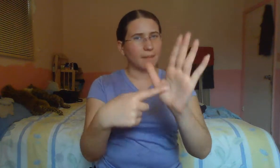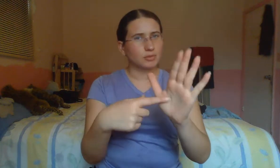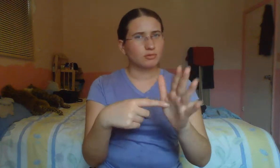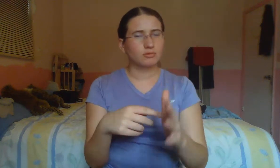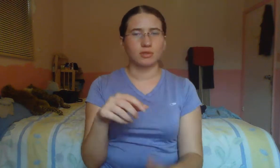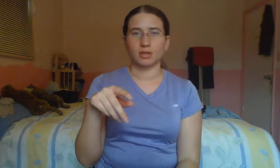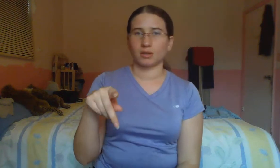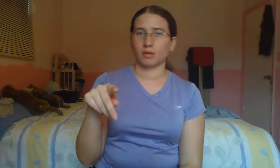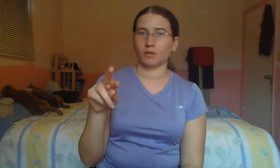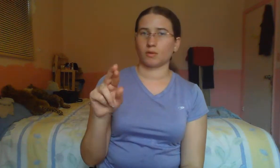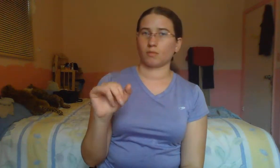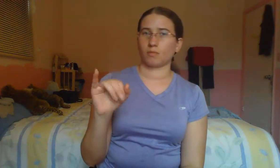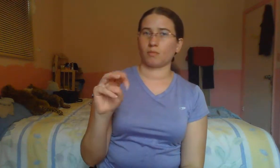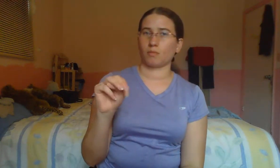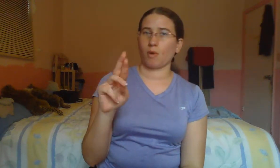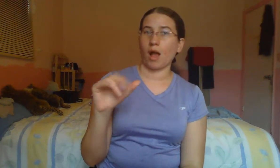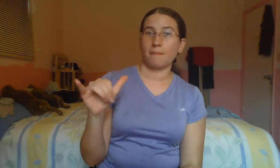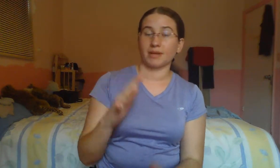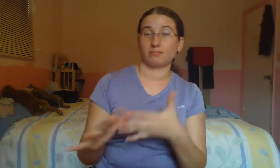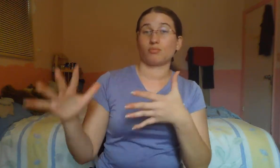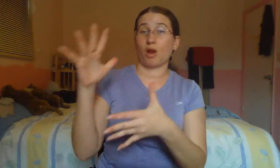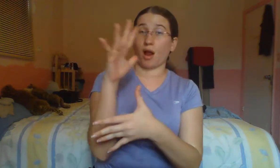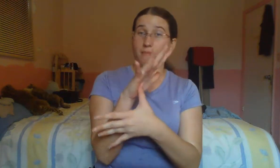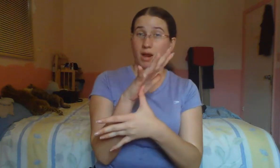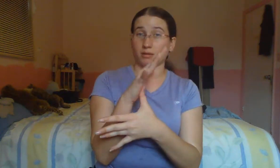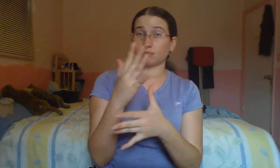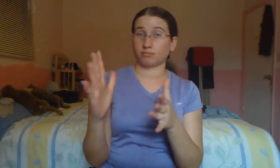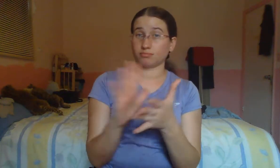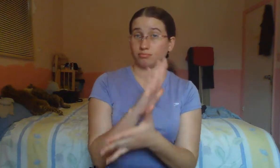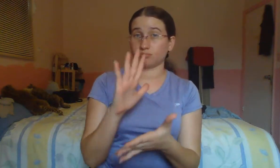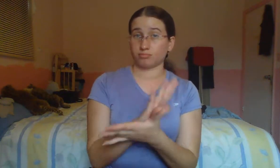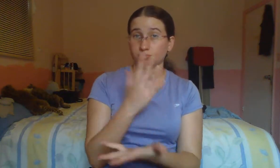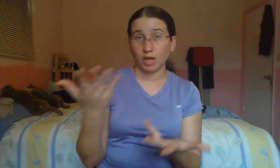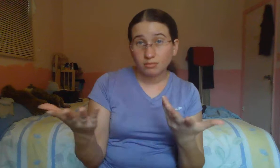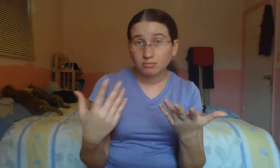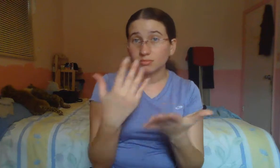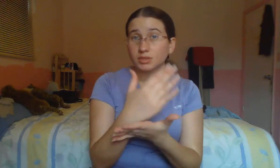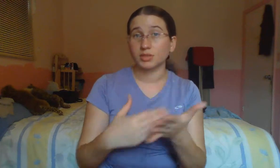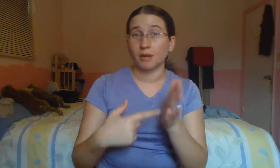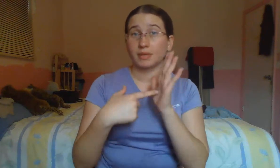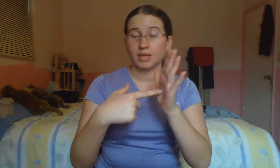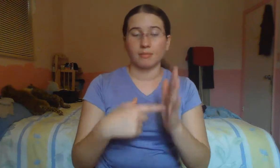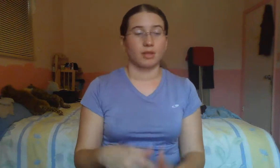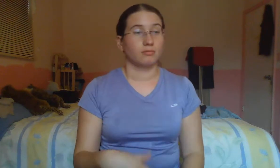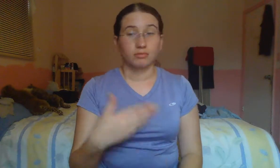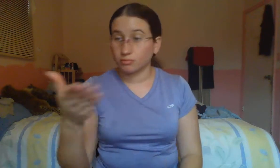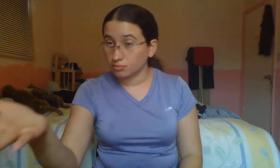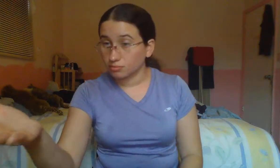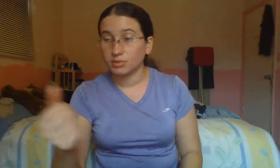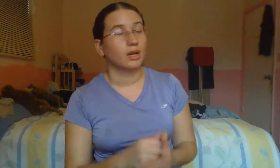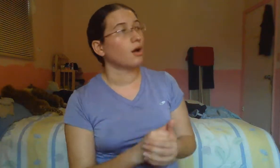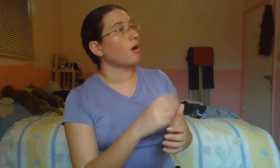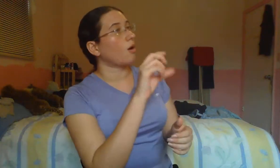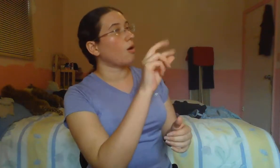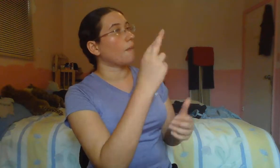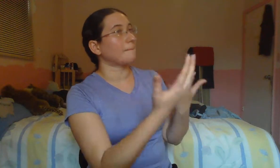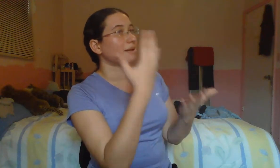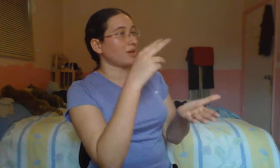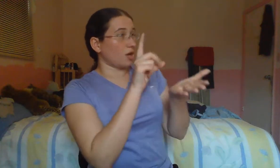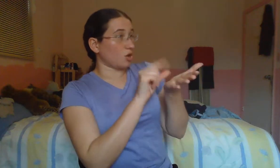Some primary sources might be if you go back and you look at some, like maybe a newspaper back then. Okay, so from that